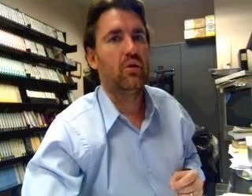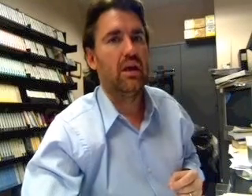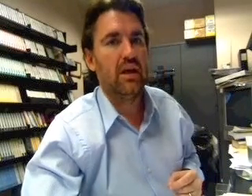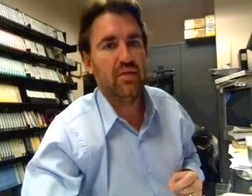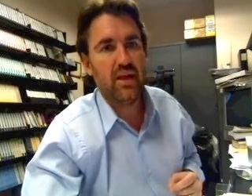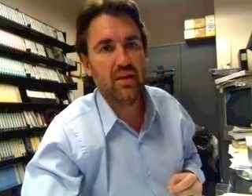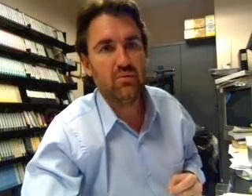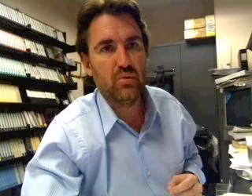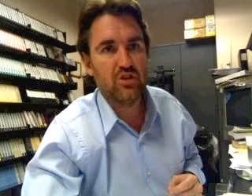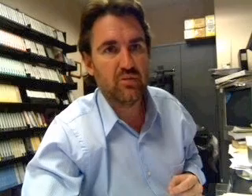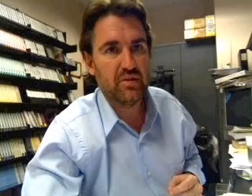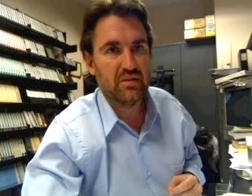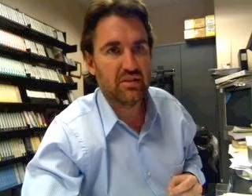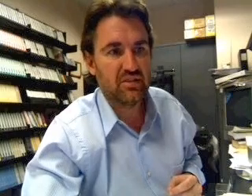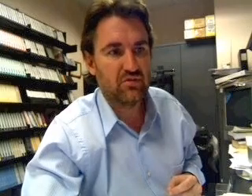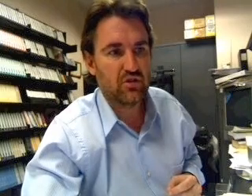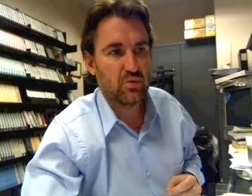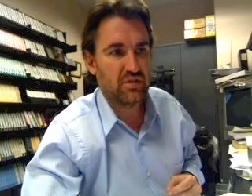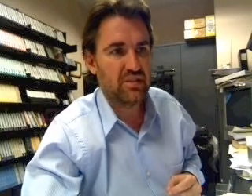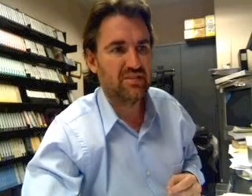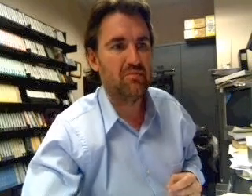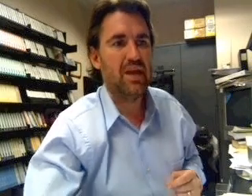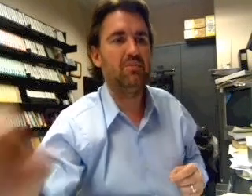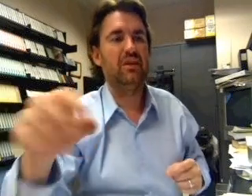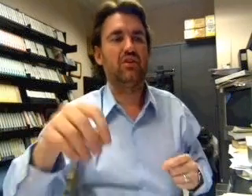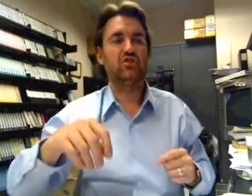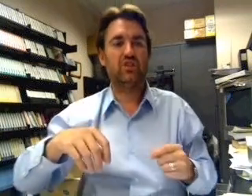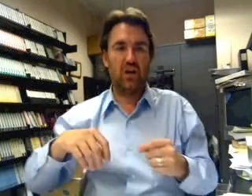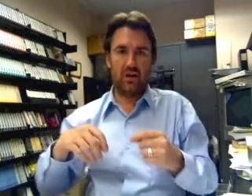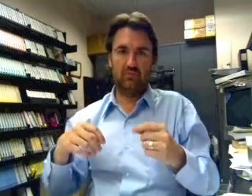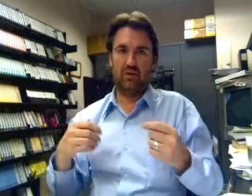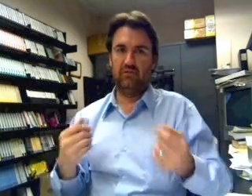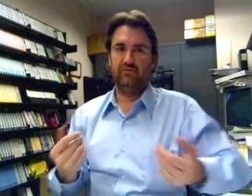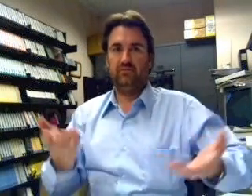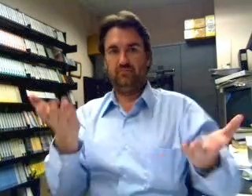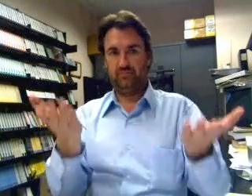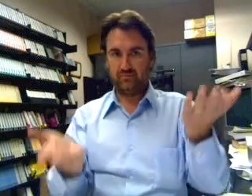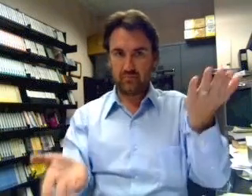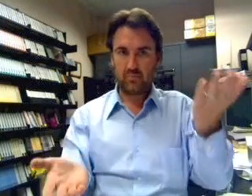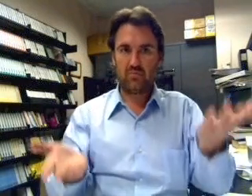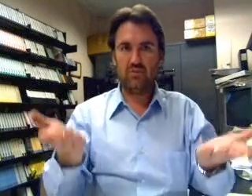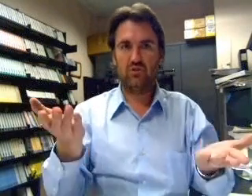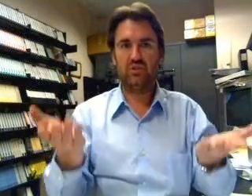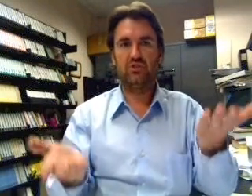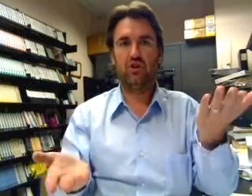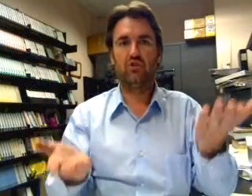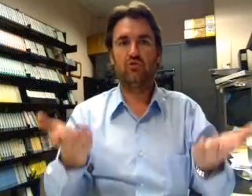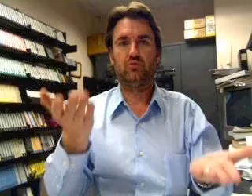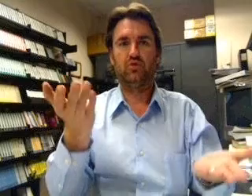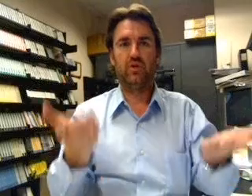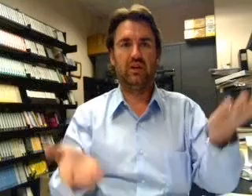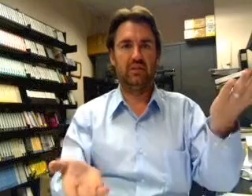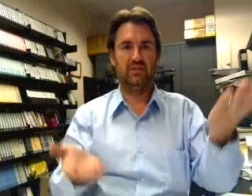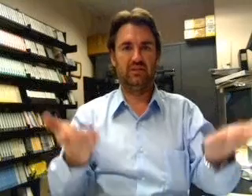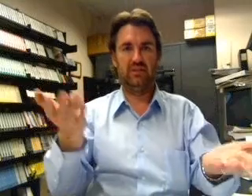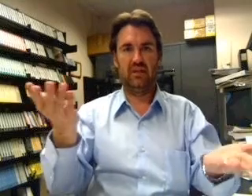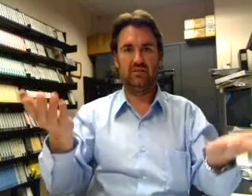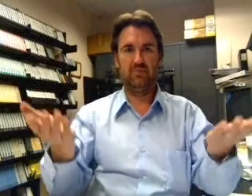Okay, and then we jump into this verse where it says, maybe there's a God above. So since all the group's doing it, and this is a nice